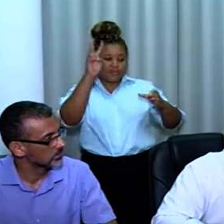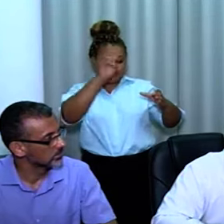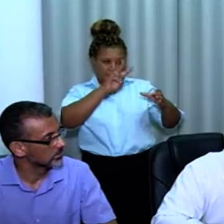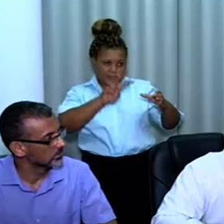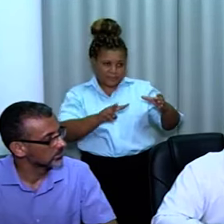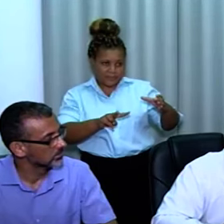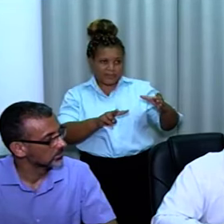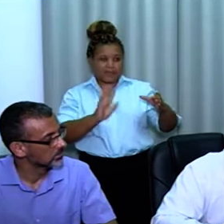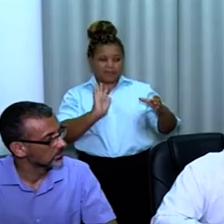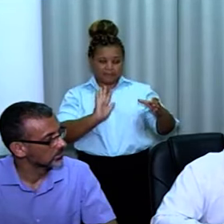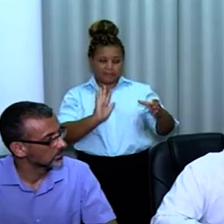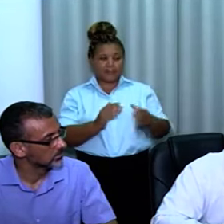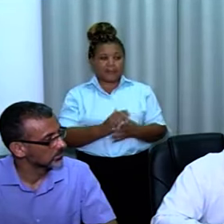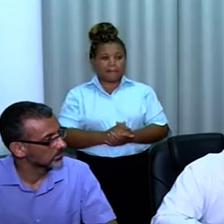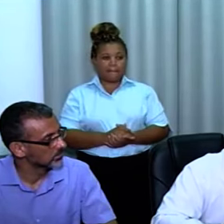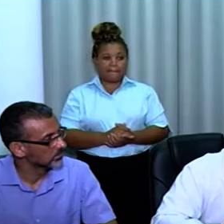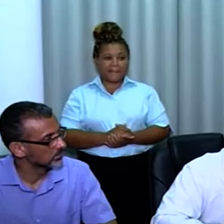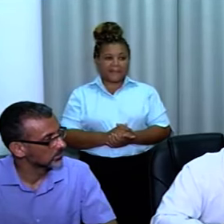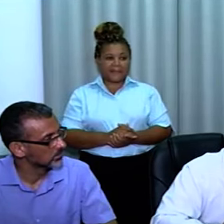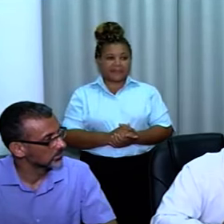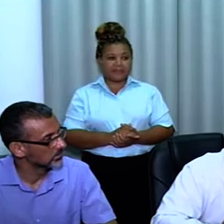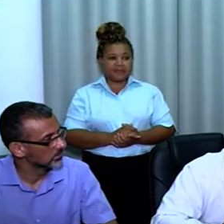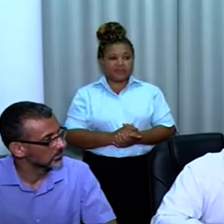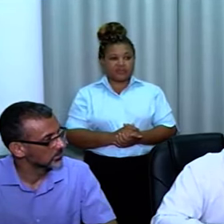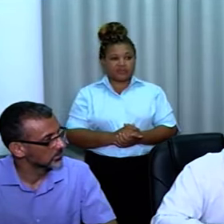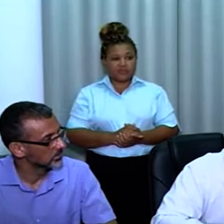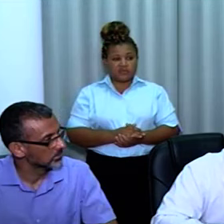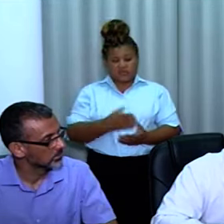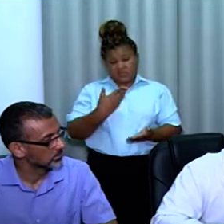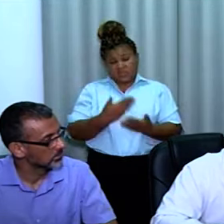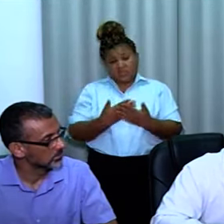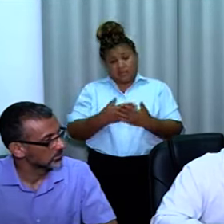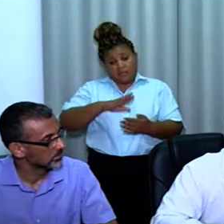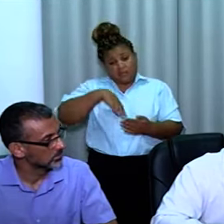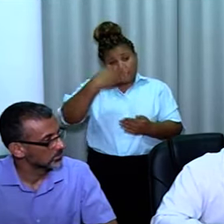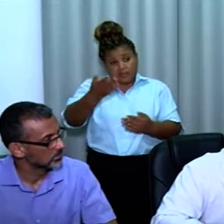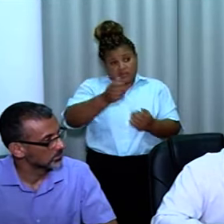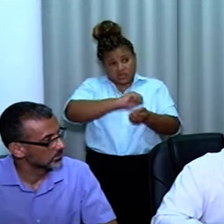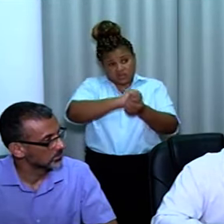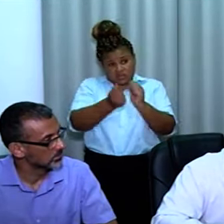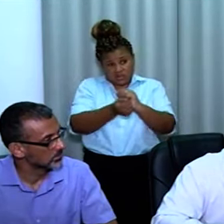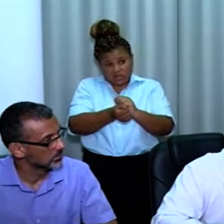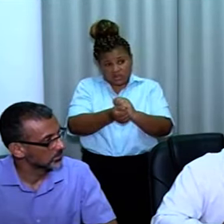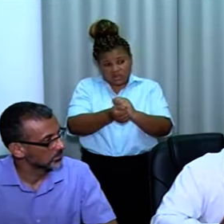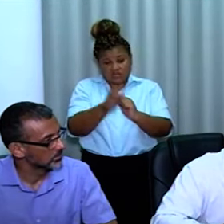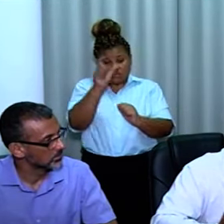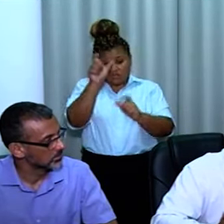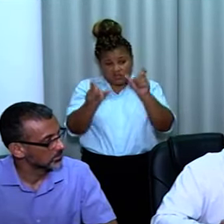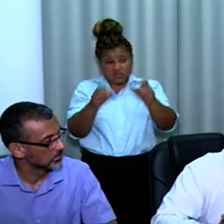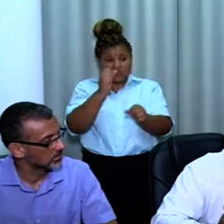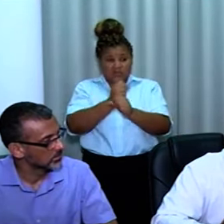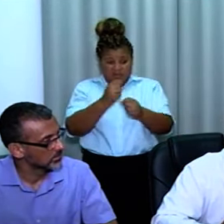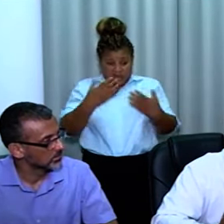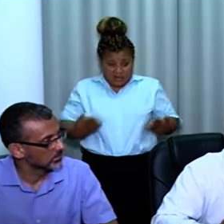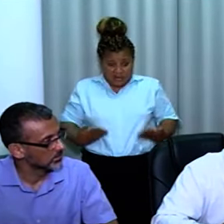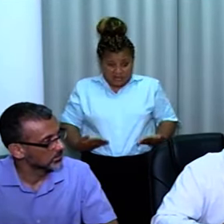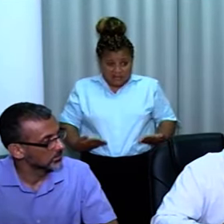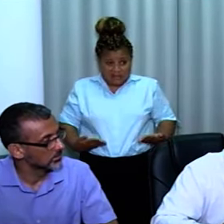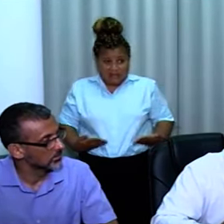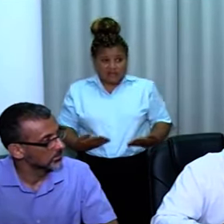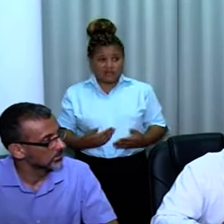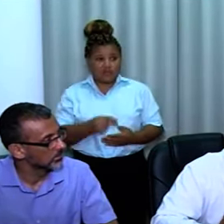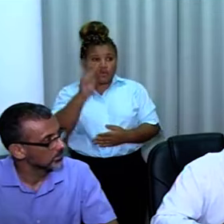can change as we go along. We have staff on the field as we speak who are doing the contact tracing and the